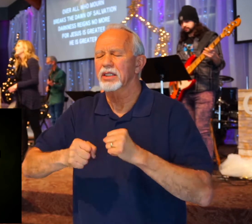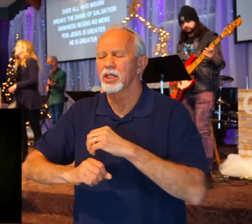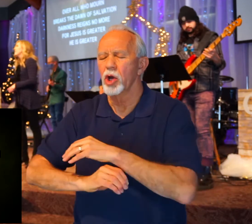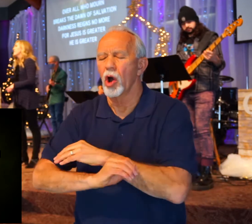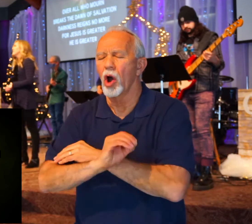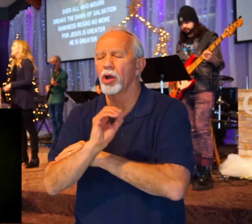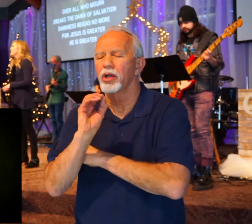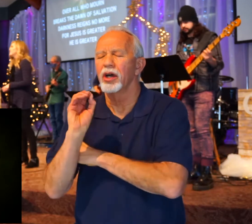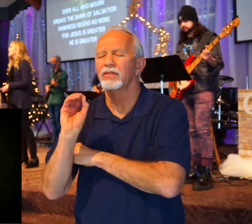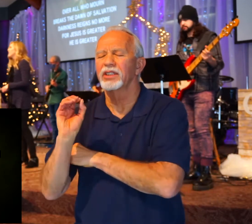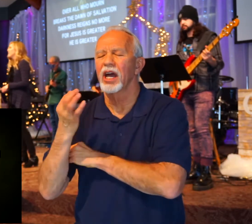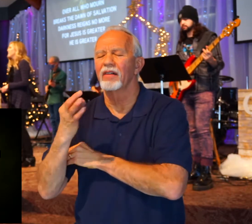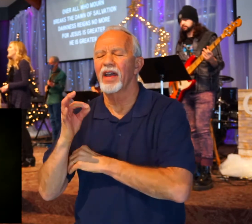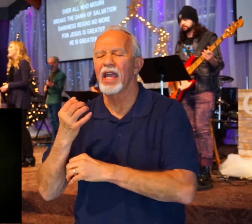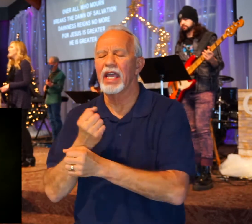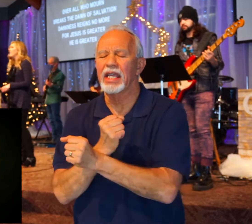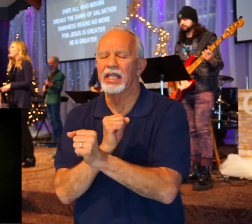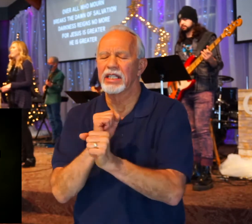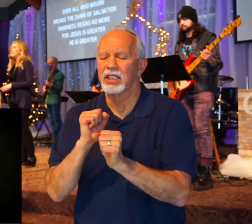the dawn of